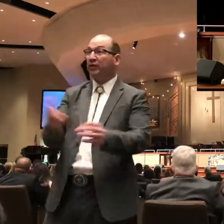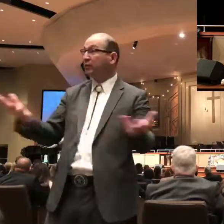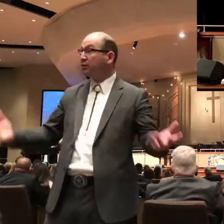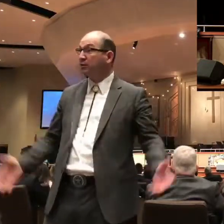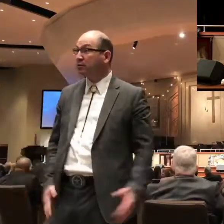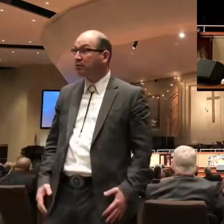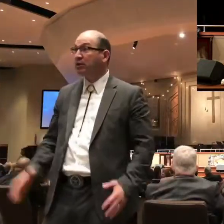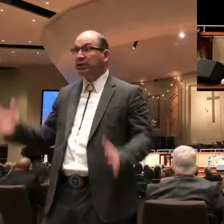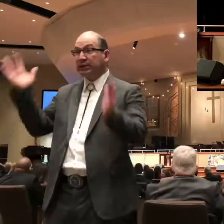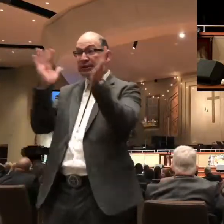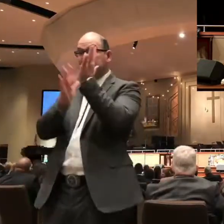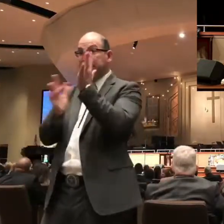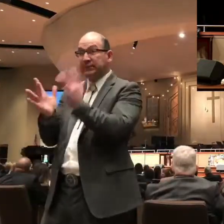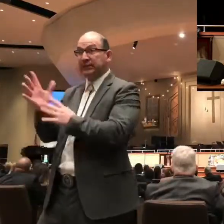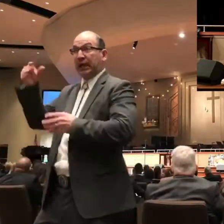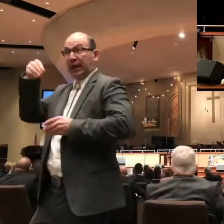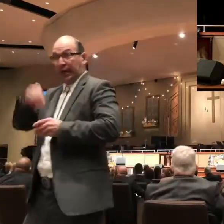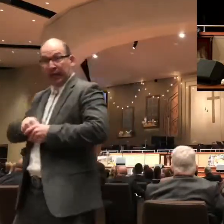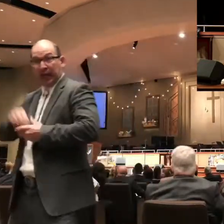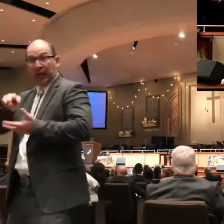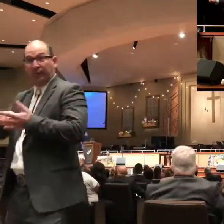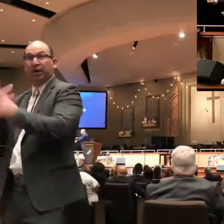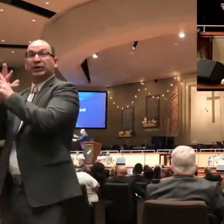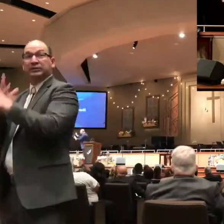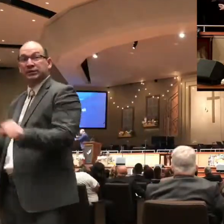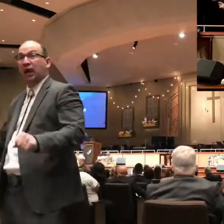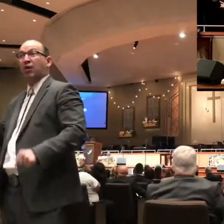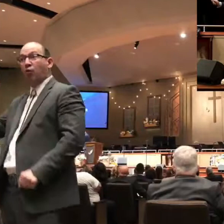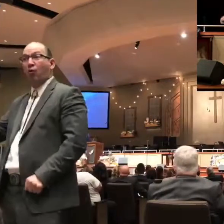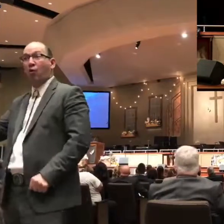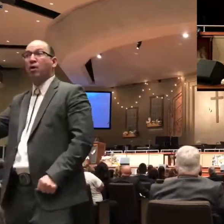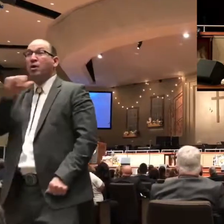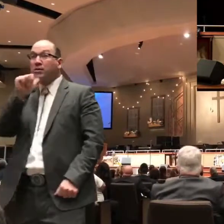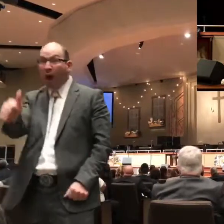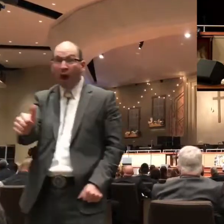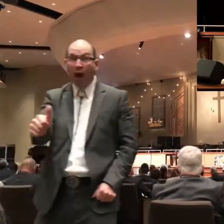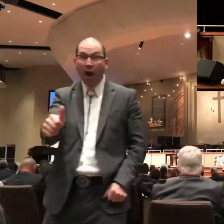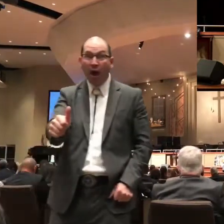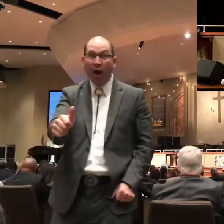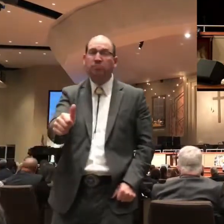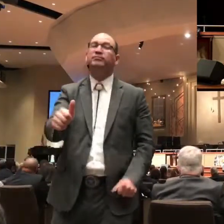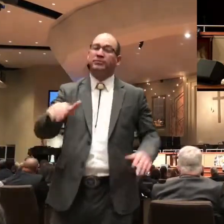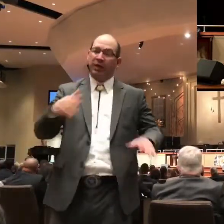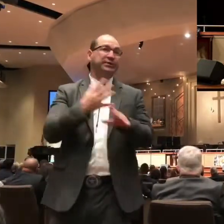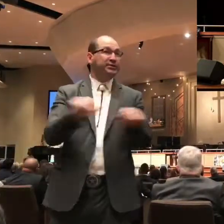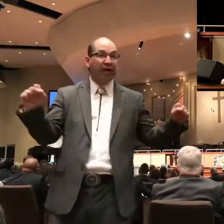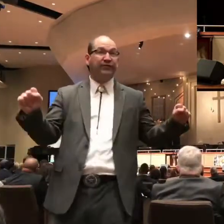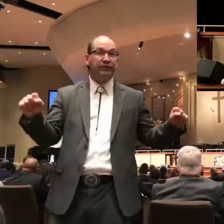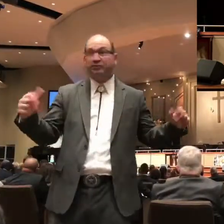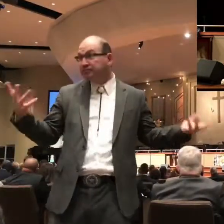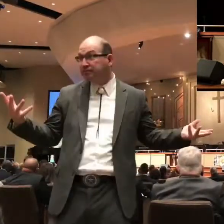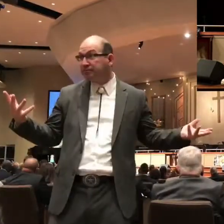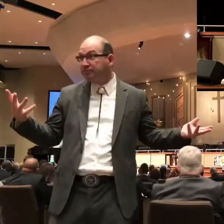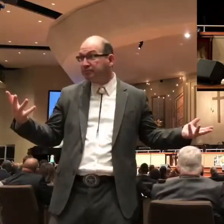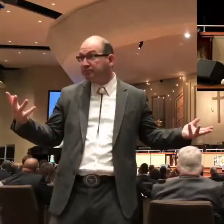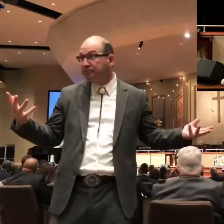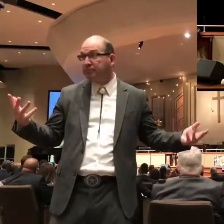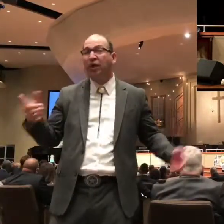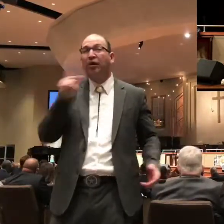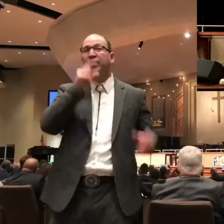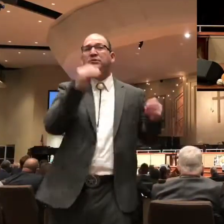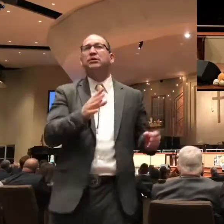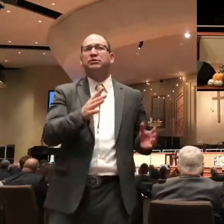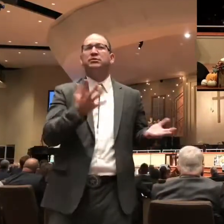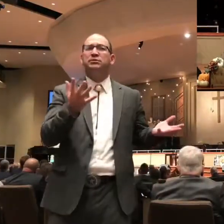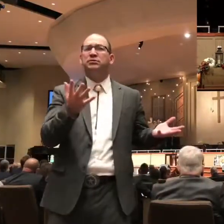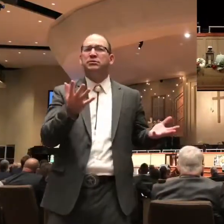either Jesus is in you and you're saved, or you're a reprobate and you don't even know the truth. Why do the false teachers act the way they are